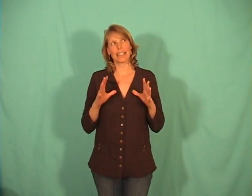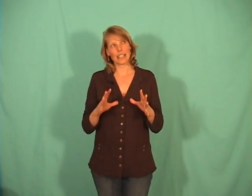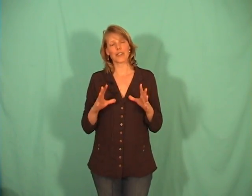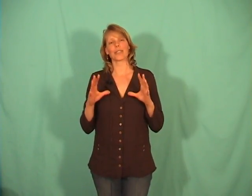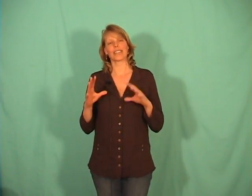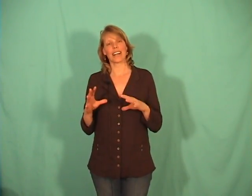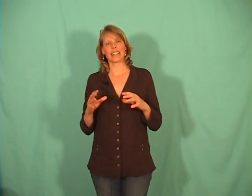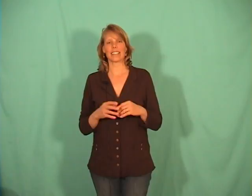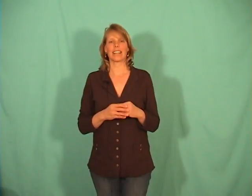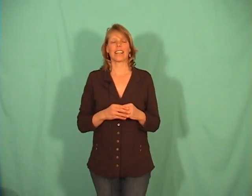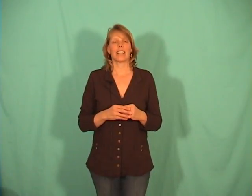signs.